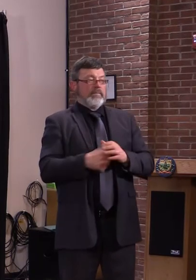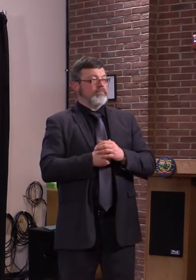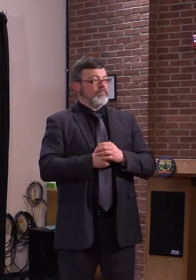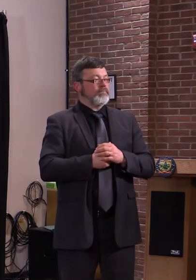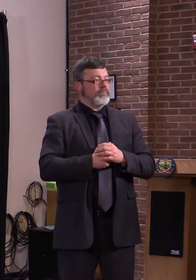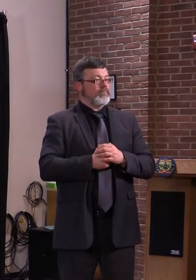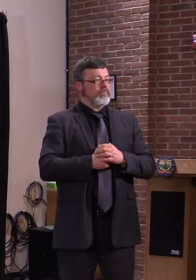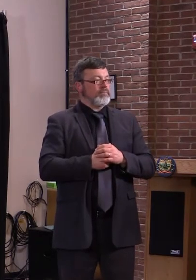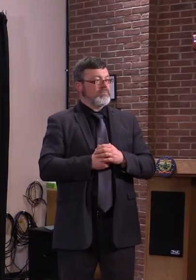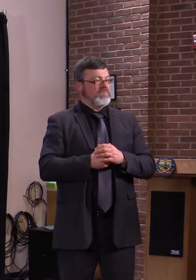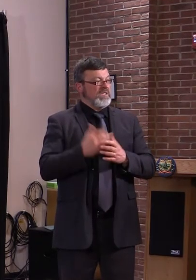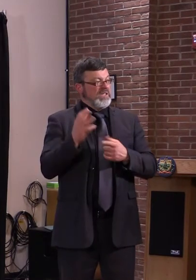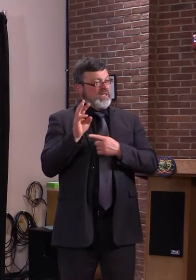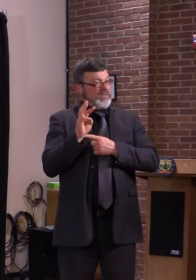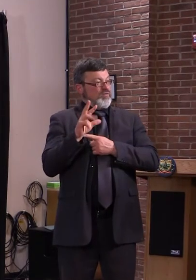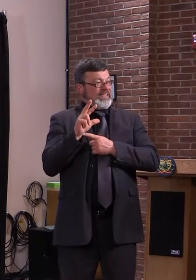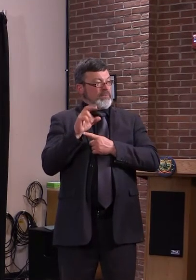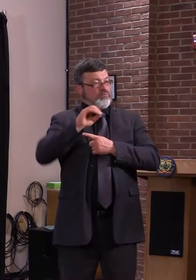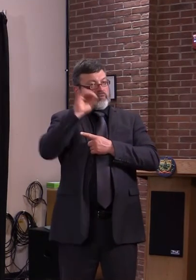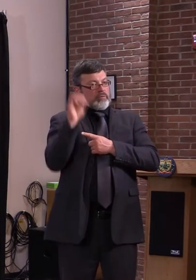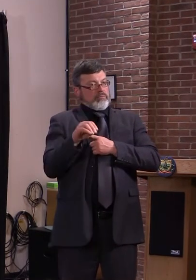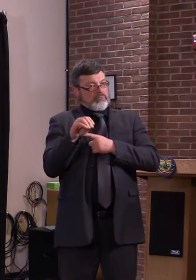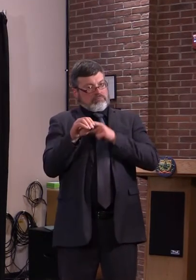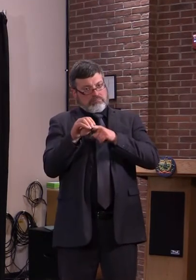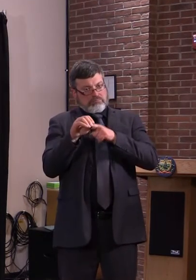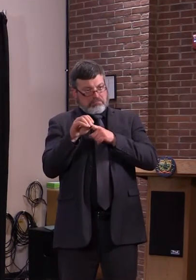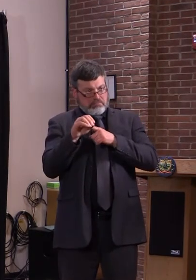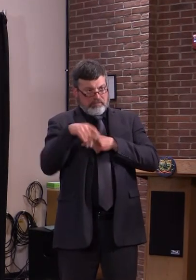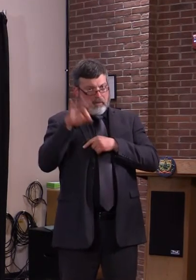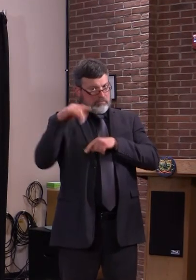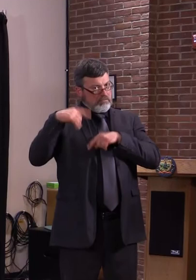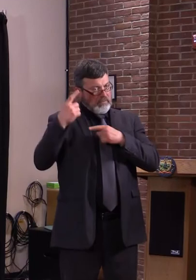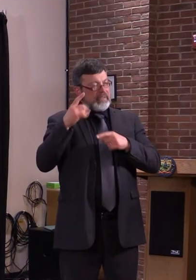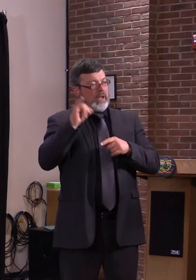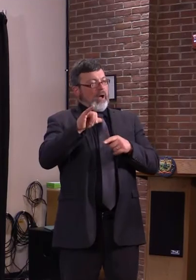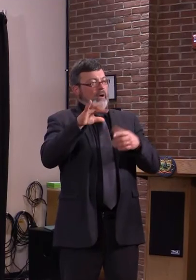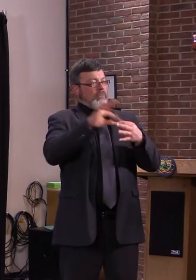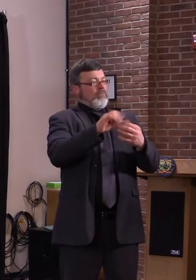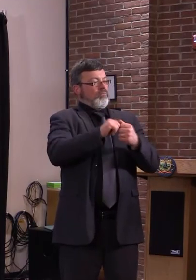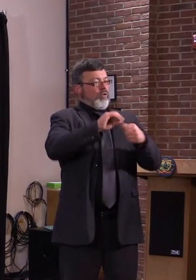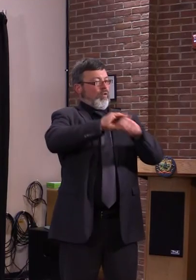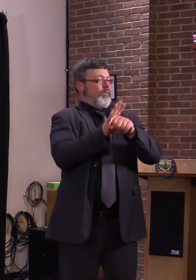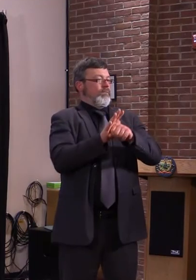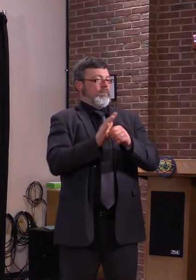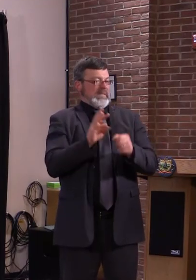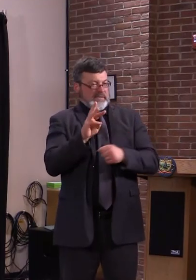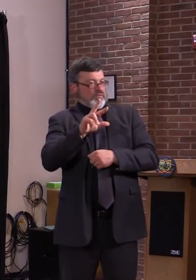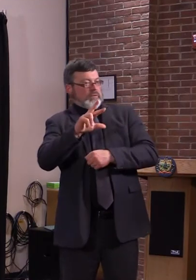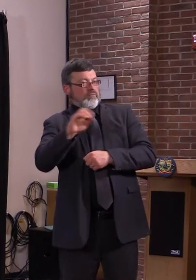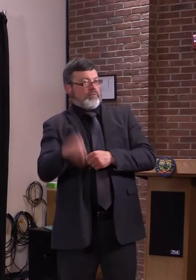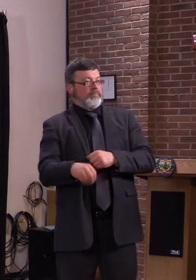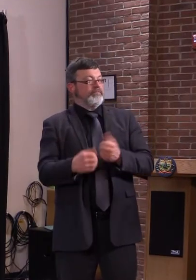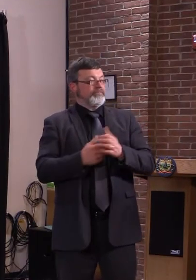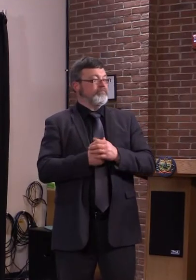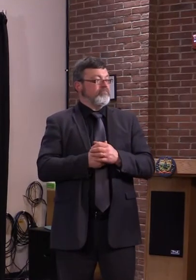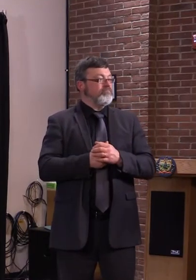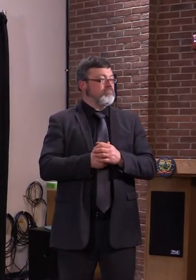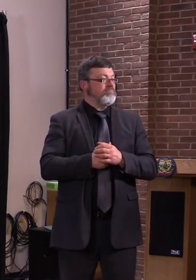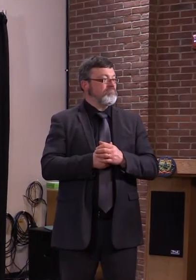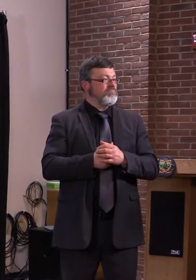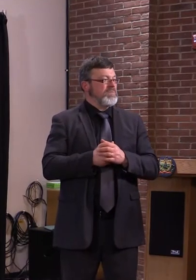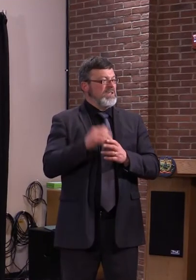COVID as the reason for admission. And that's pretty steadily varied between 60 and